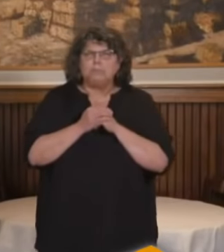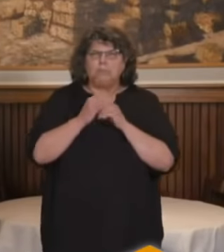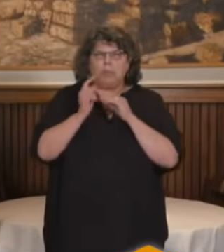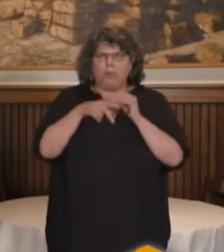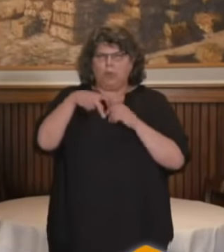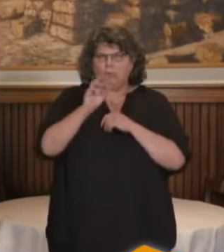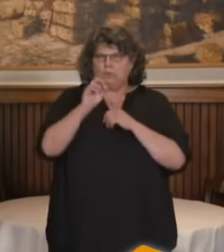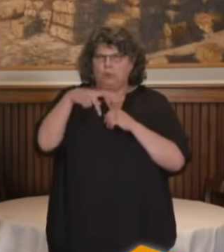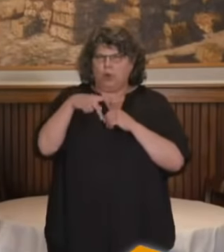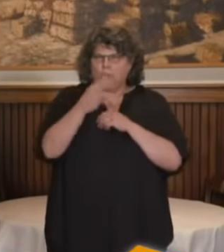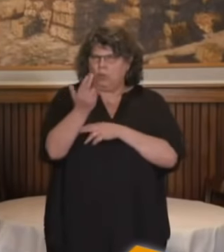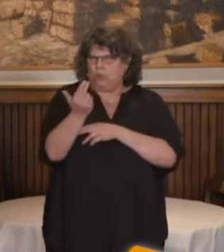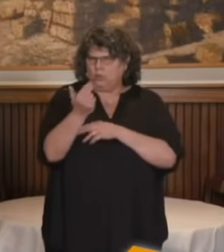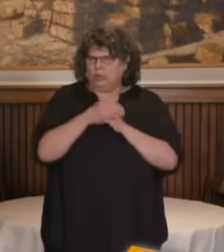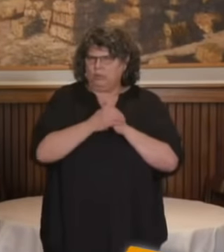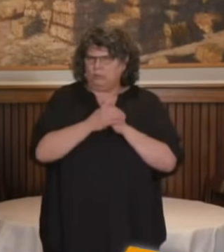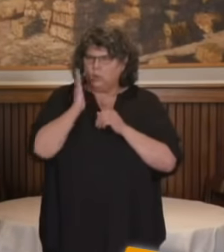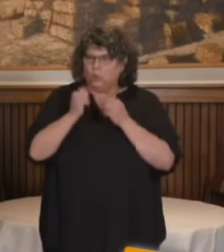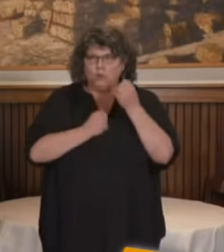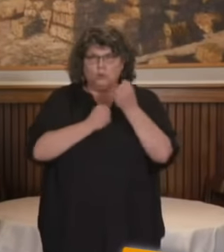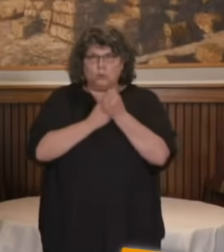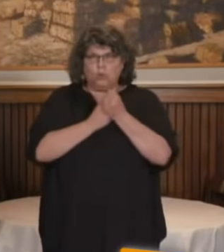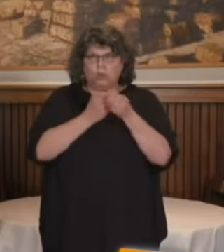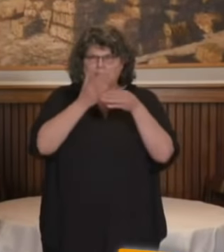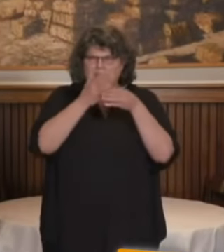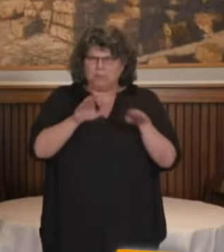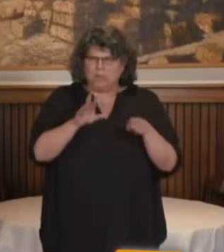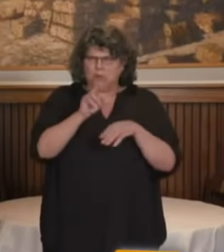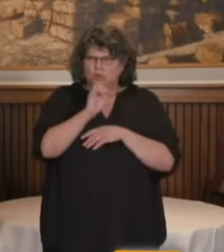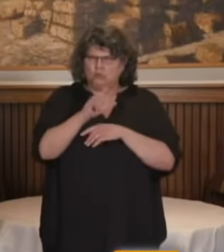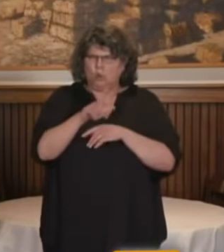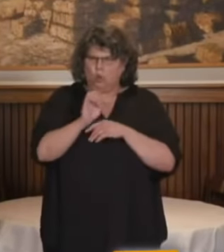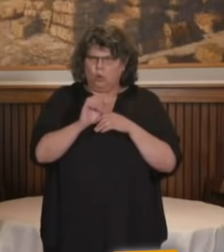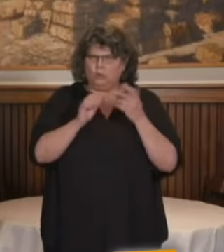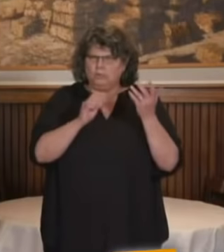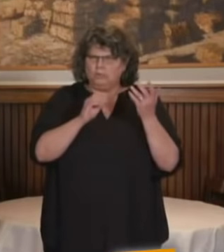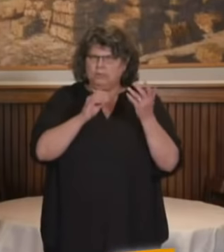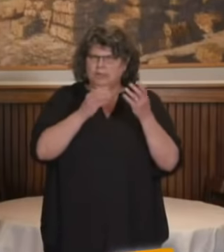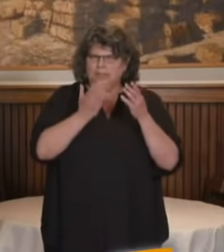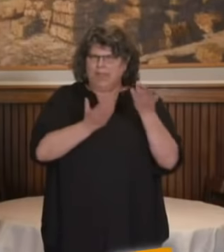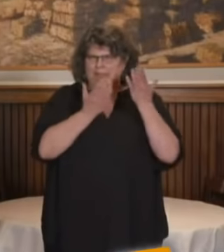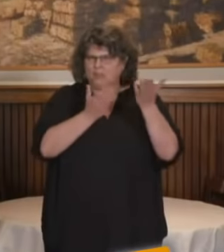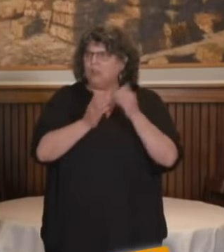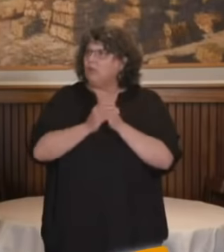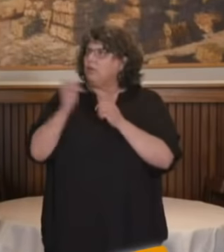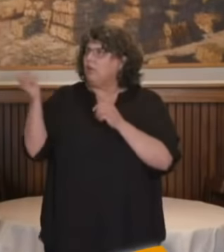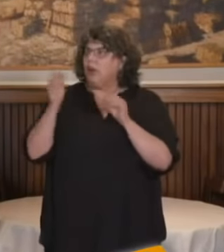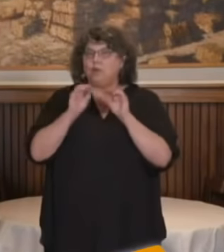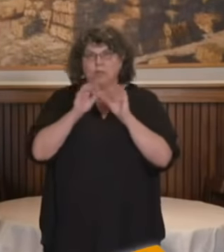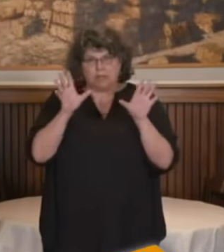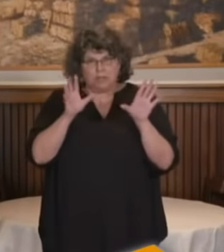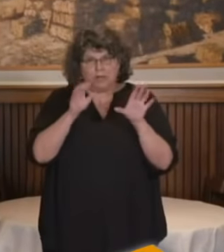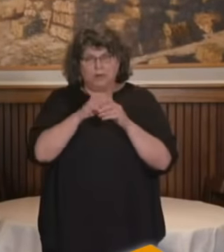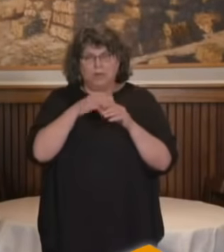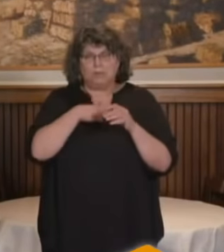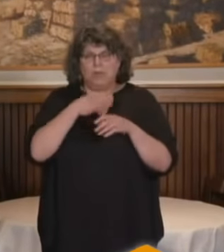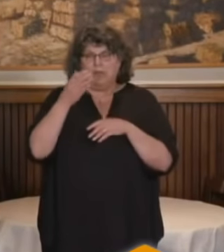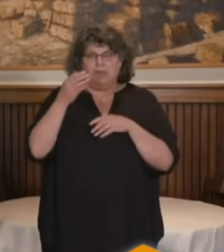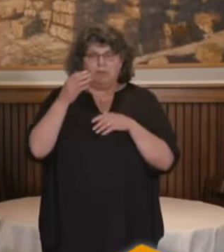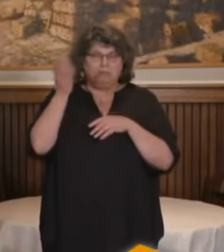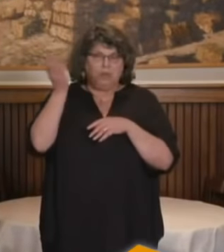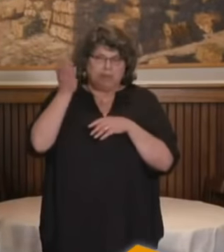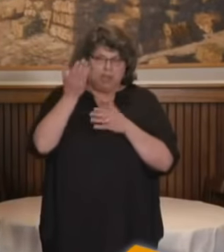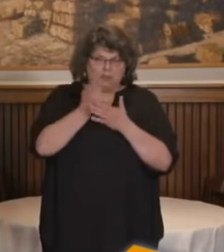Prop 13. Are you going to support the split roll initiative to modify Prop 13? I was clear in my budget presentation last